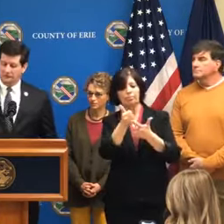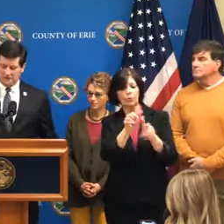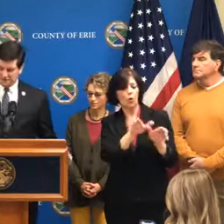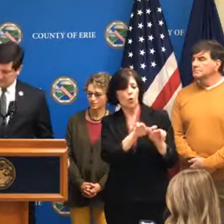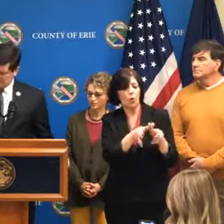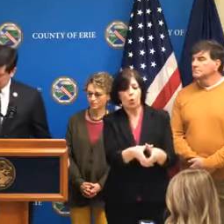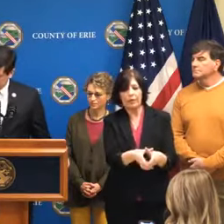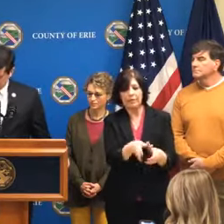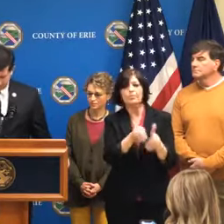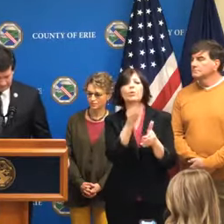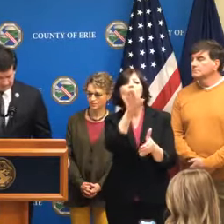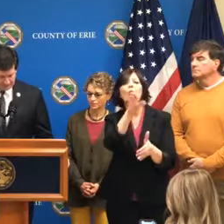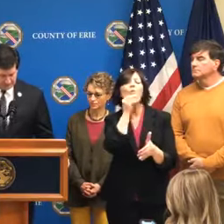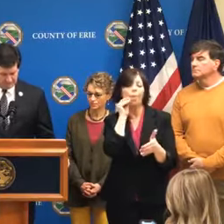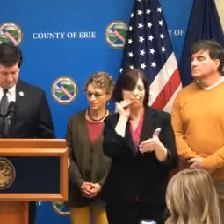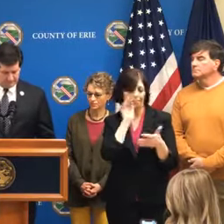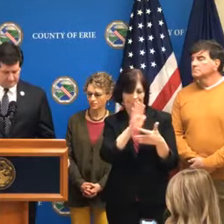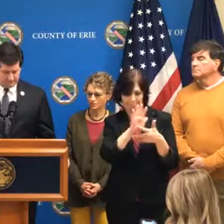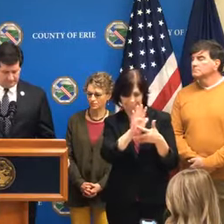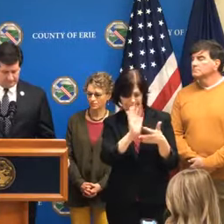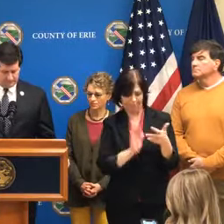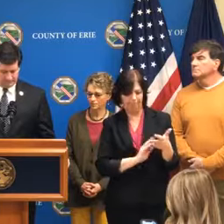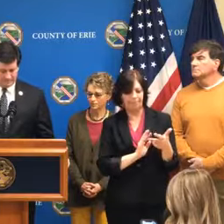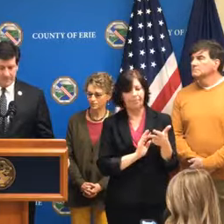private residence.